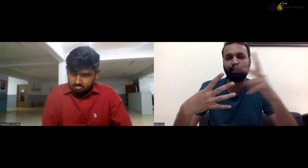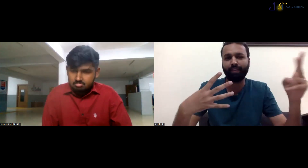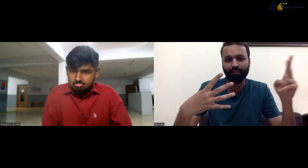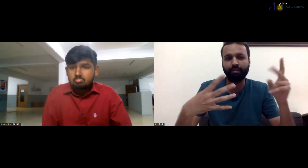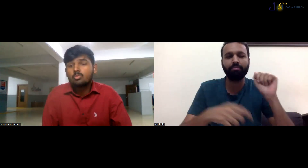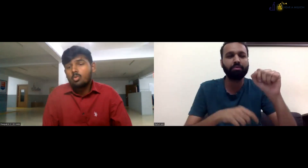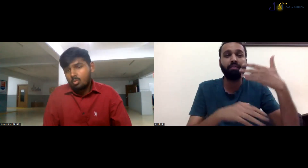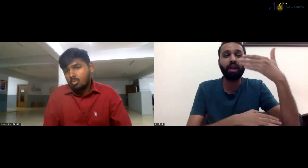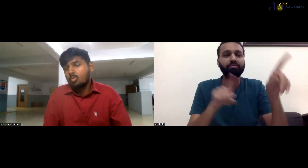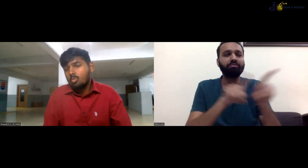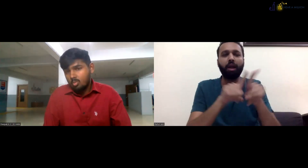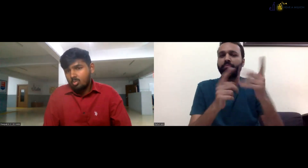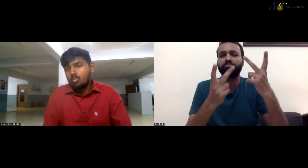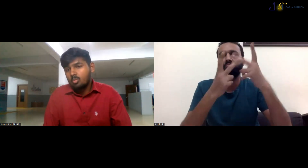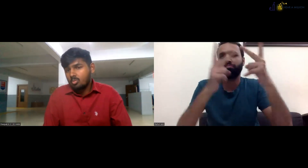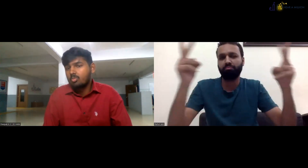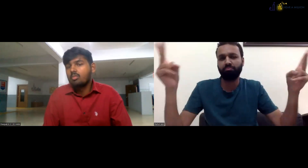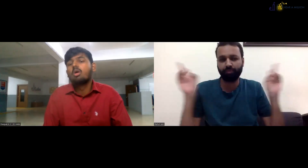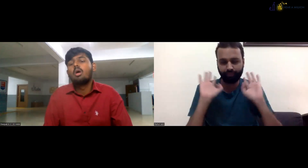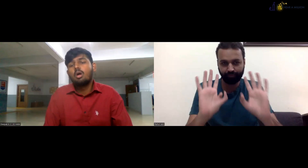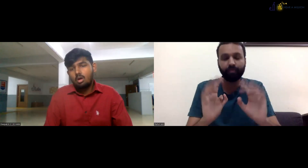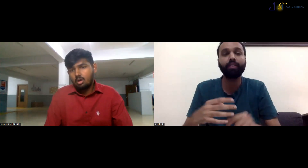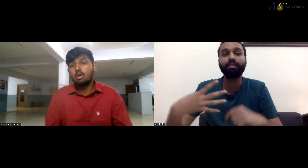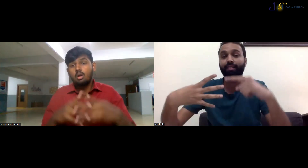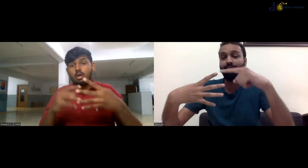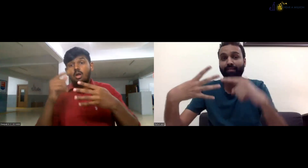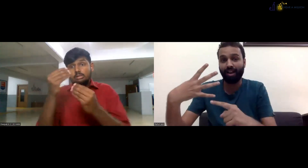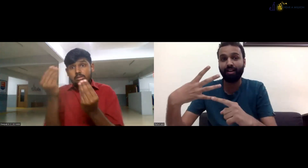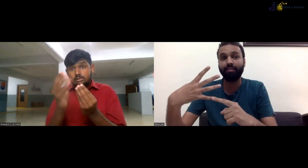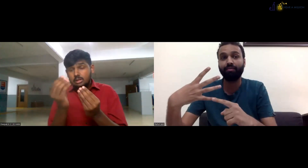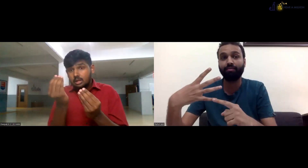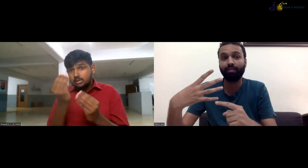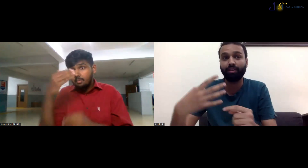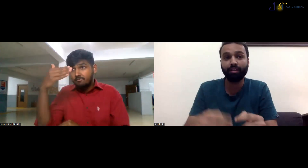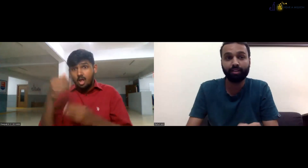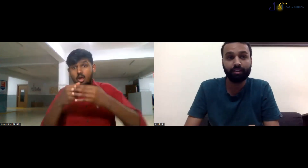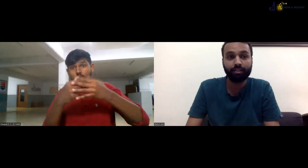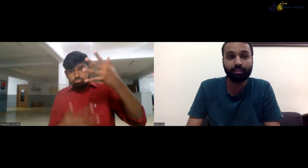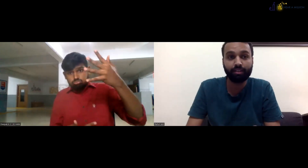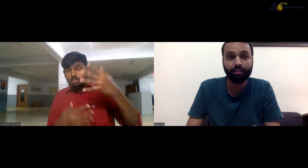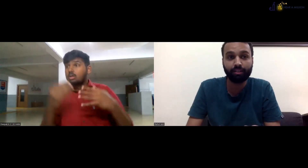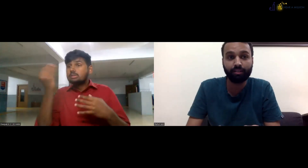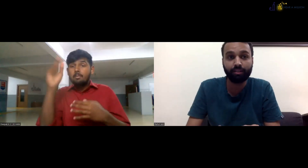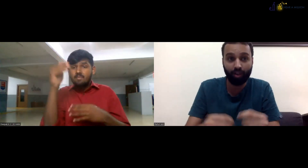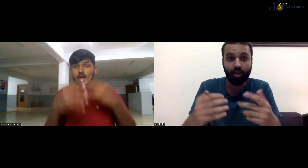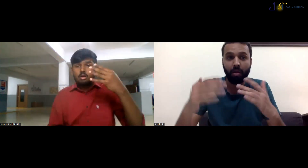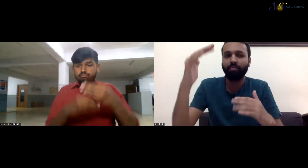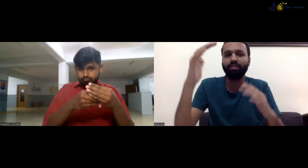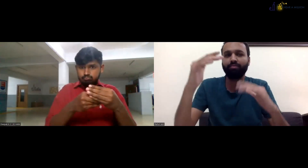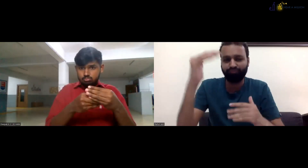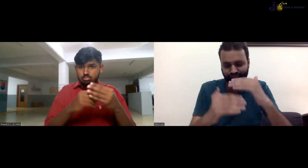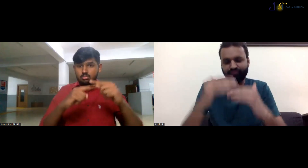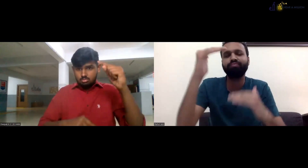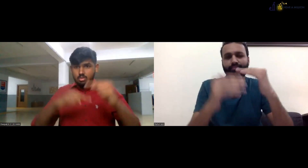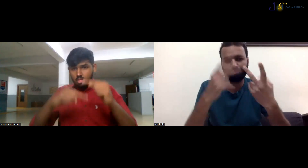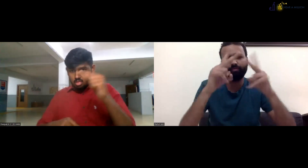visa. These are the four kinds of visa, but it is not the same in every country. You say, are there some countries